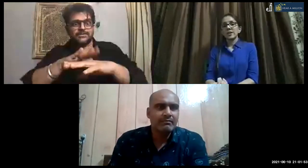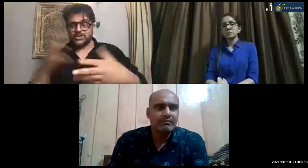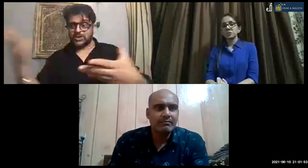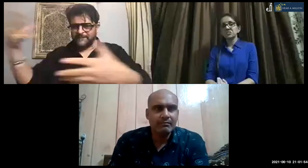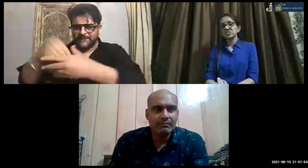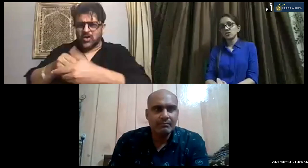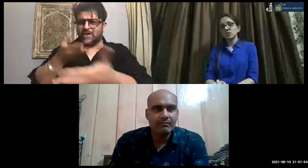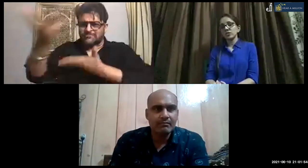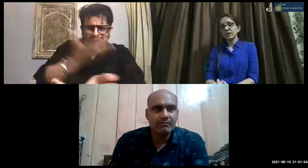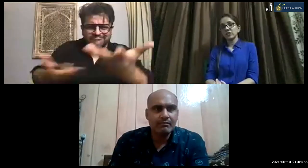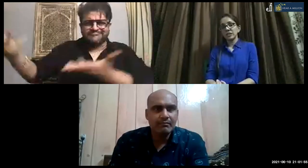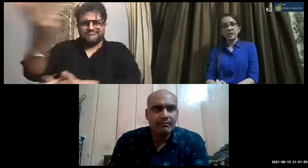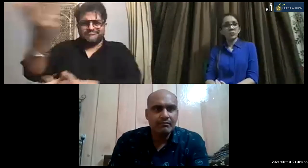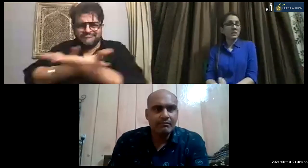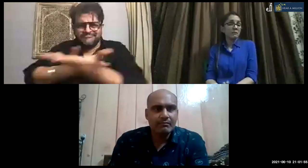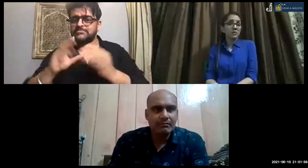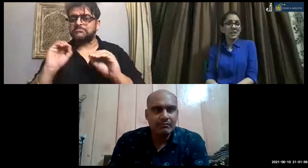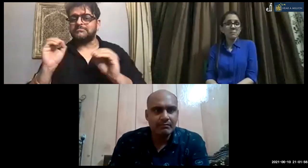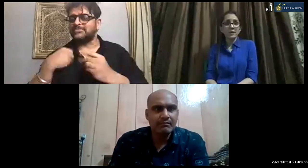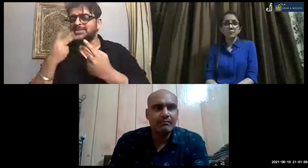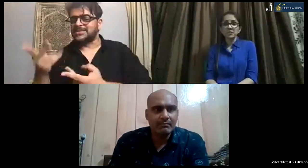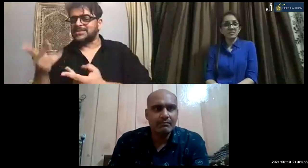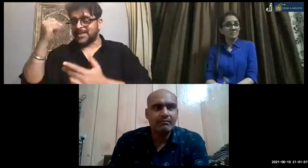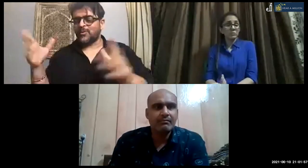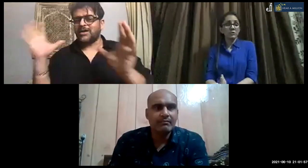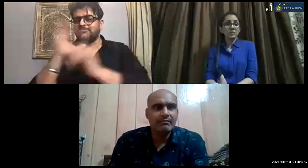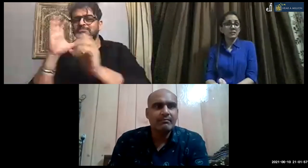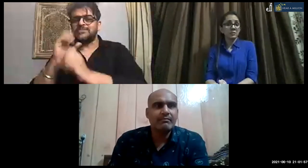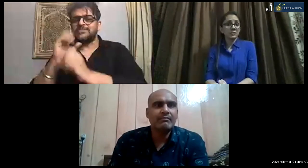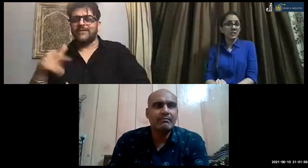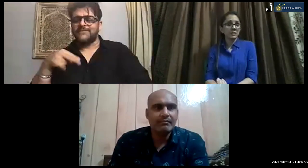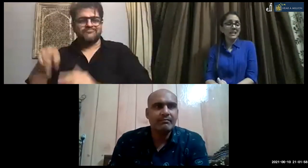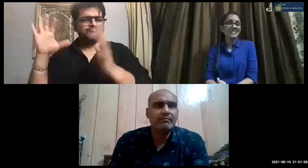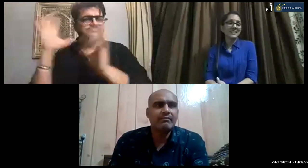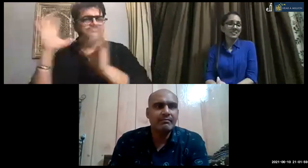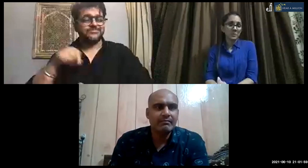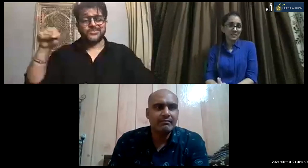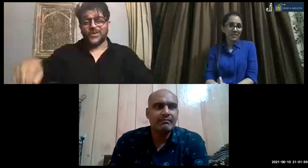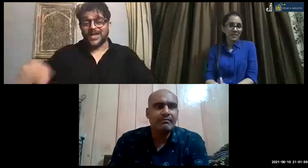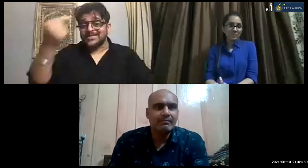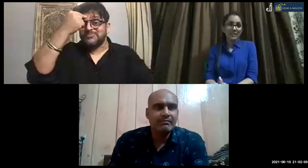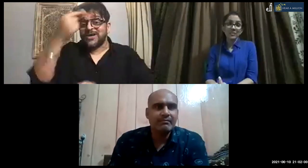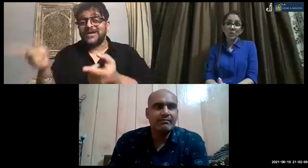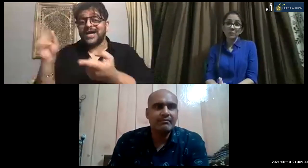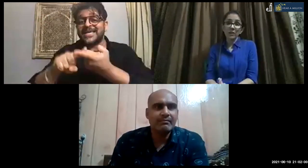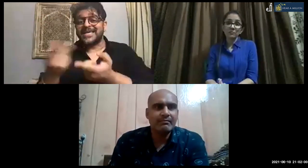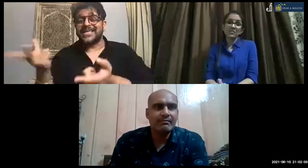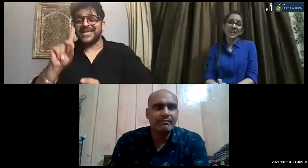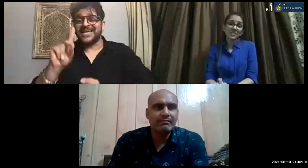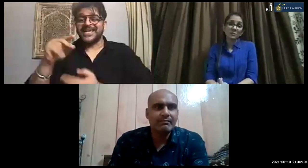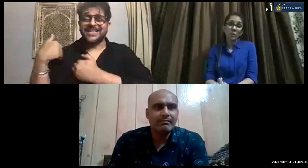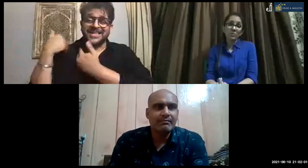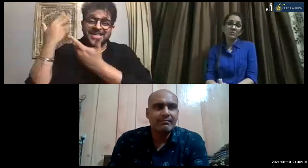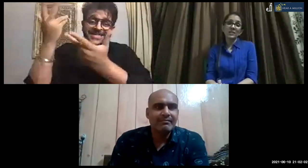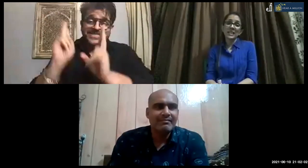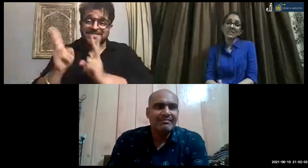you know, experienced teacher or anyone. If they are part of it, it would have been a different thing. But I see that's missing, and that's not a part of it. So that's